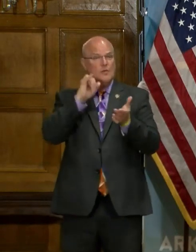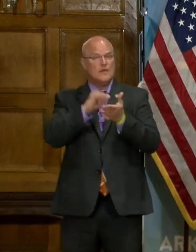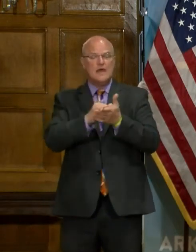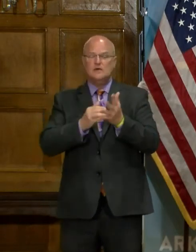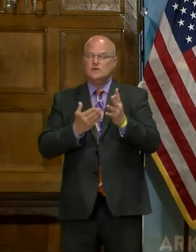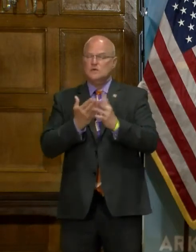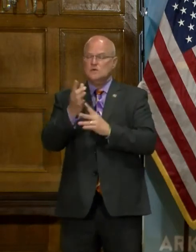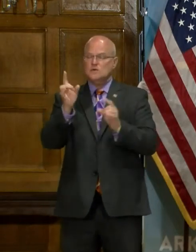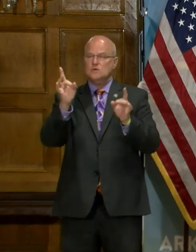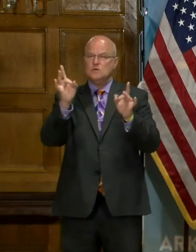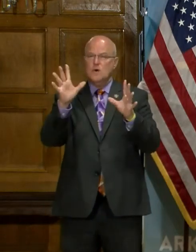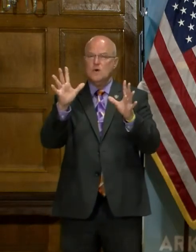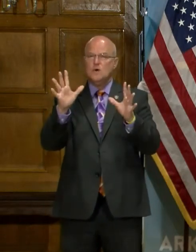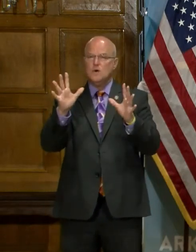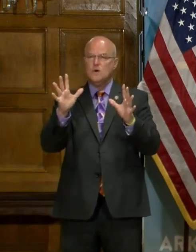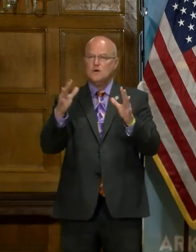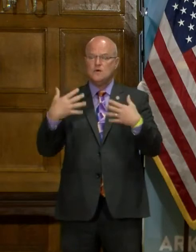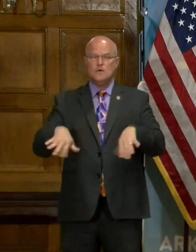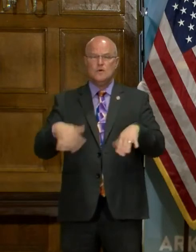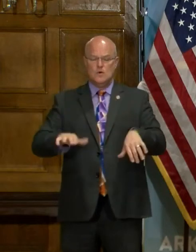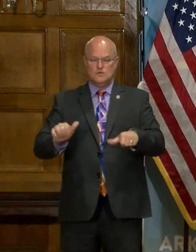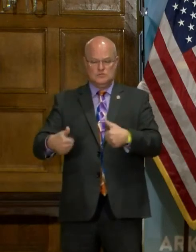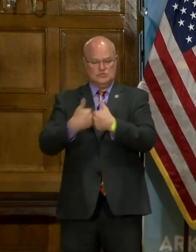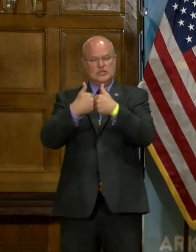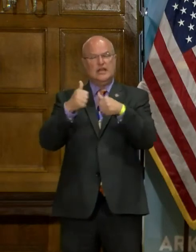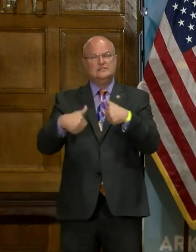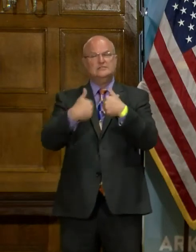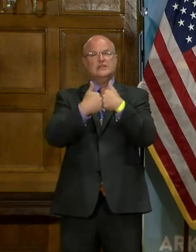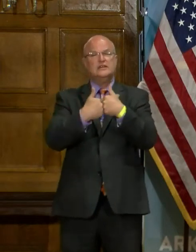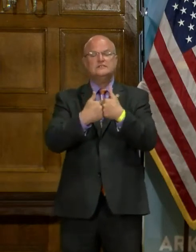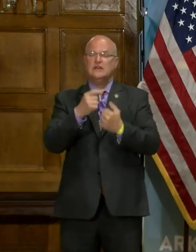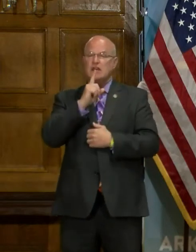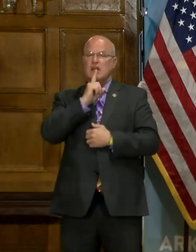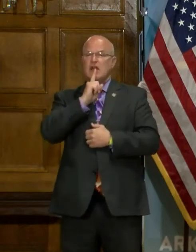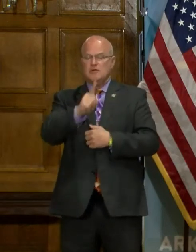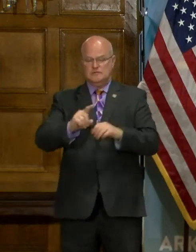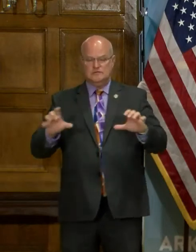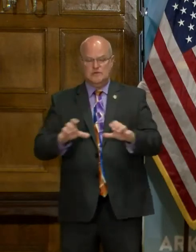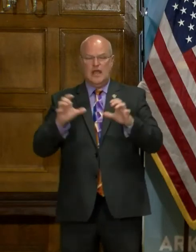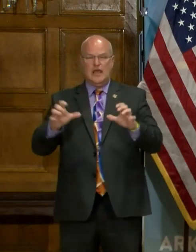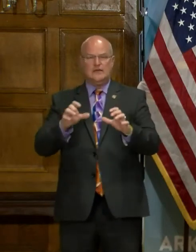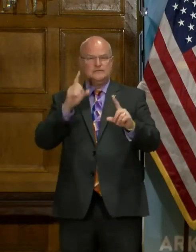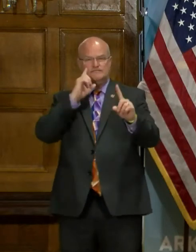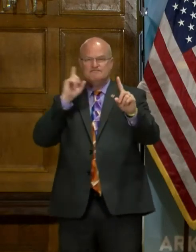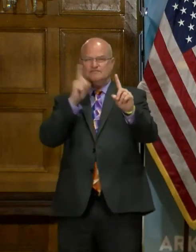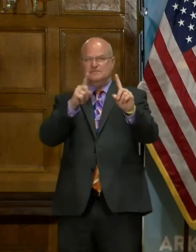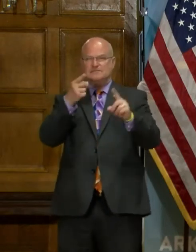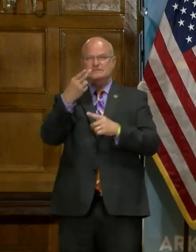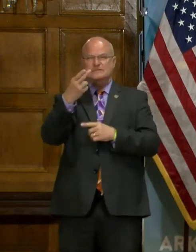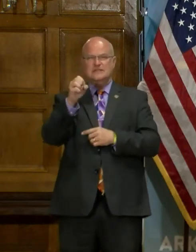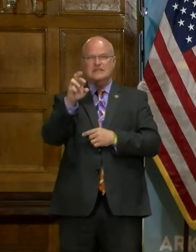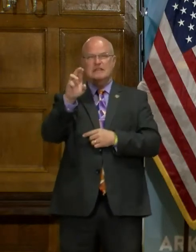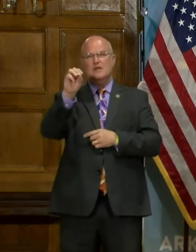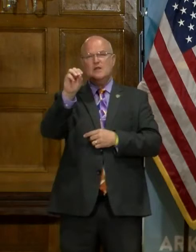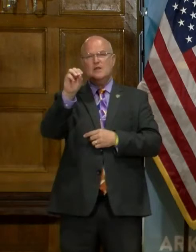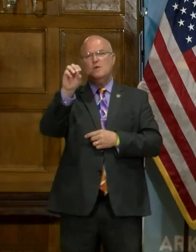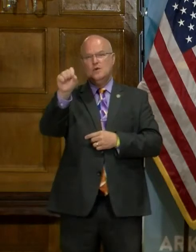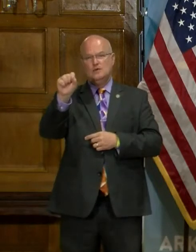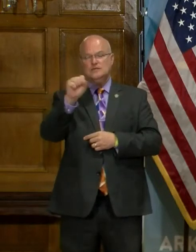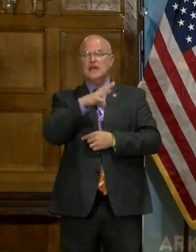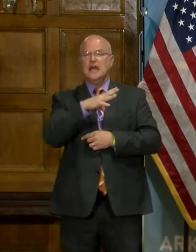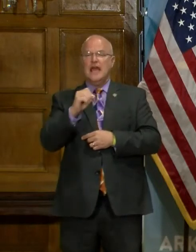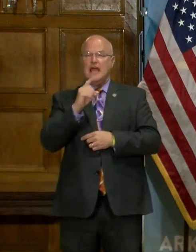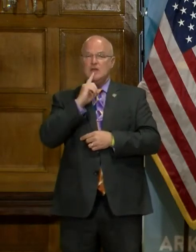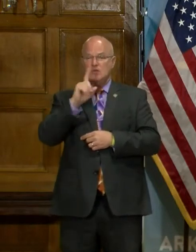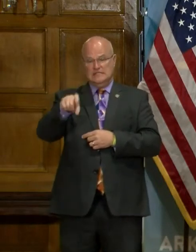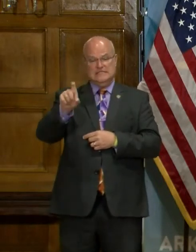been through a lot. They've been through a lot of challenges, and they've really acted heroically and